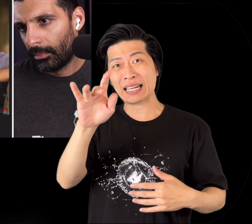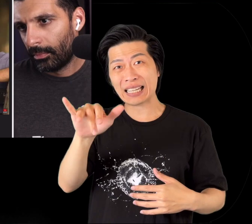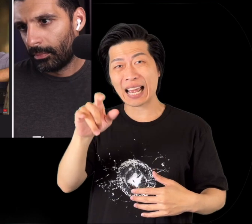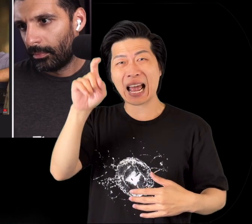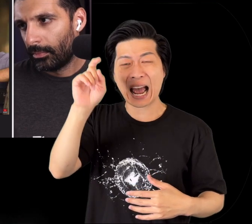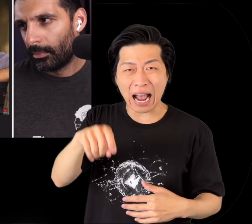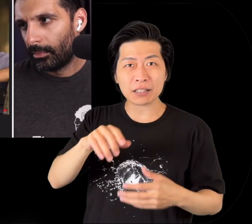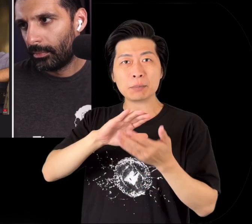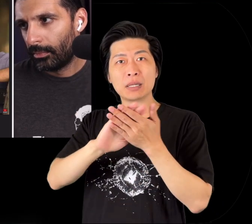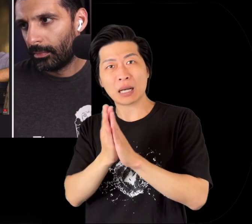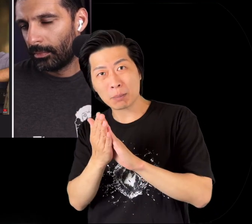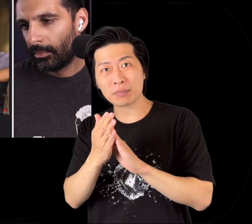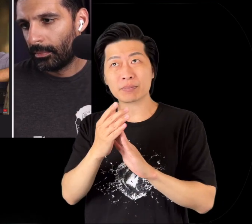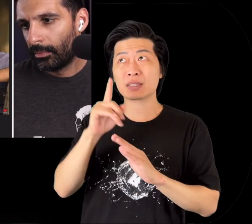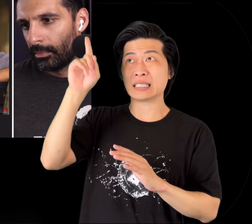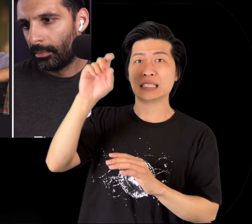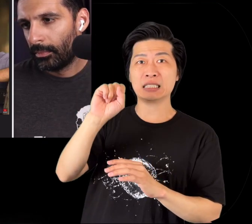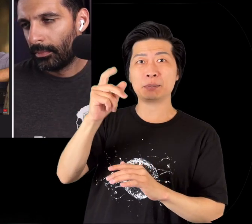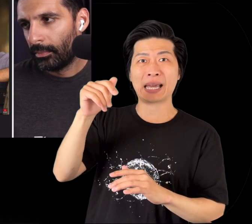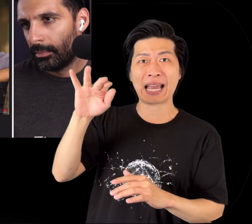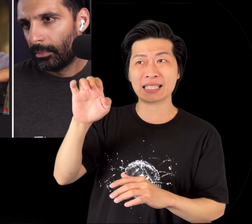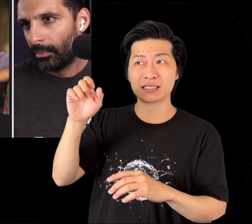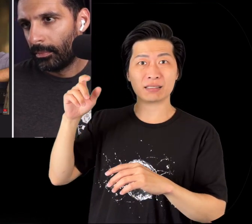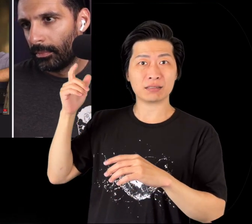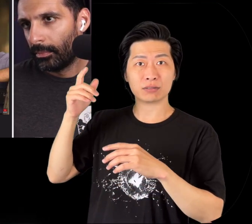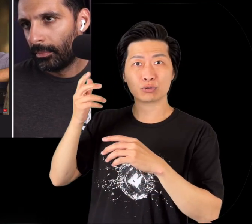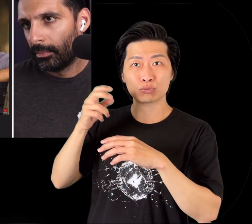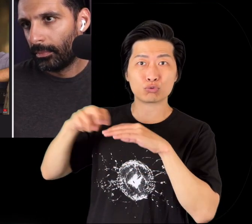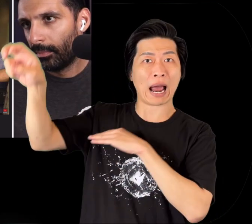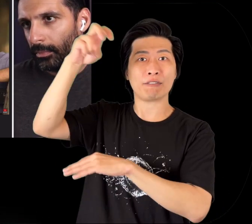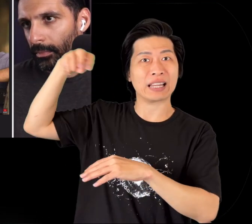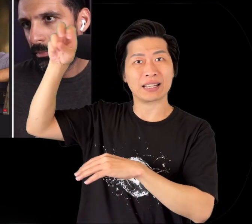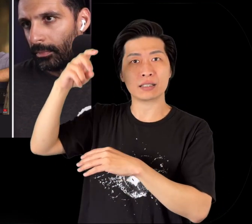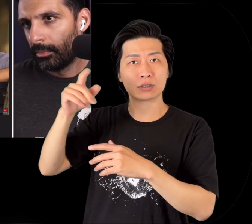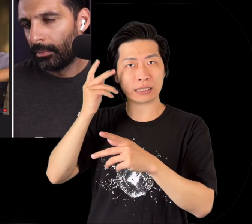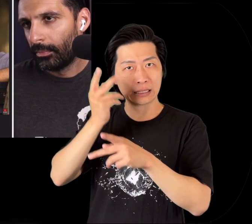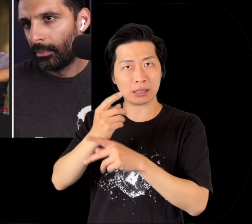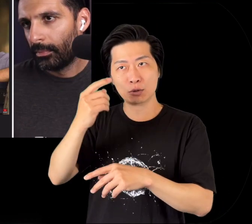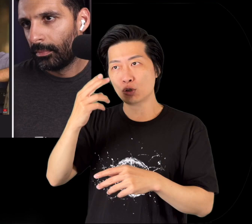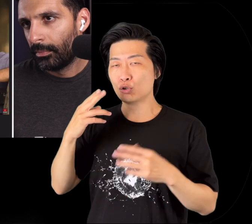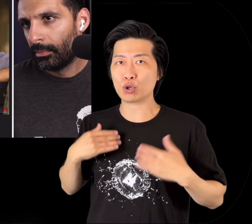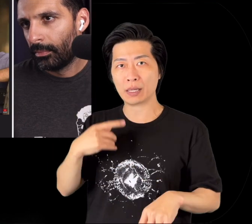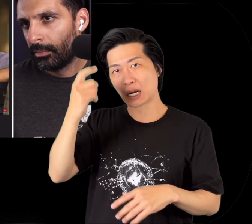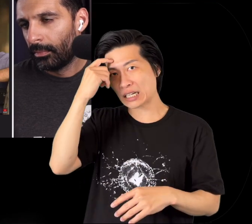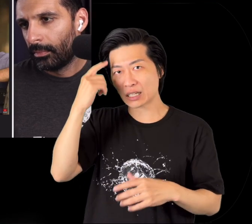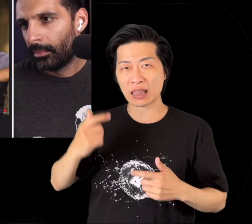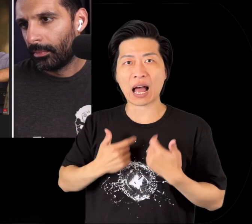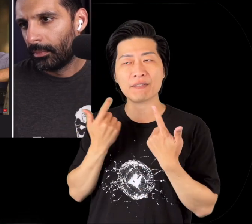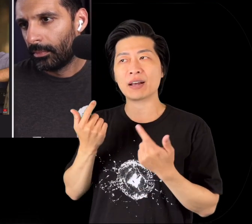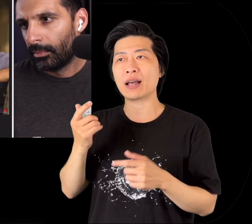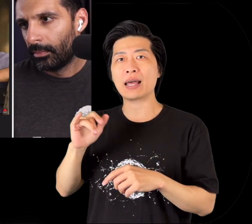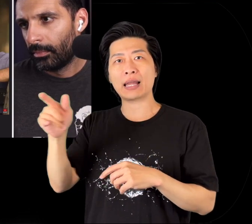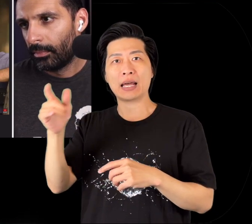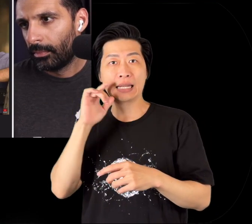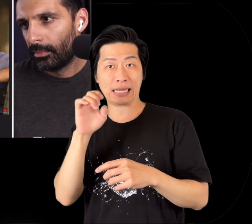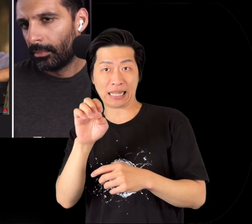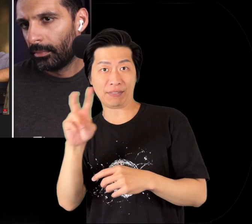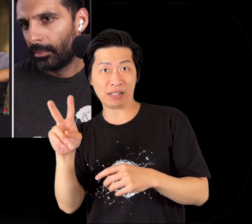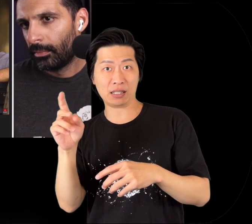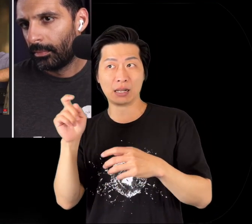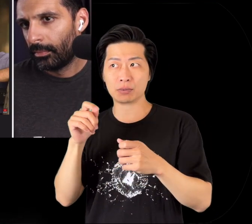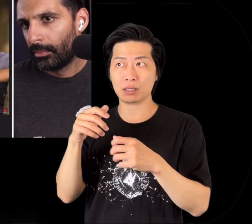going to keep consciousness alive. Or energy to be sustainable has to be a mix of EVs, solar,